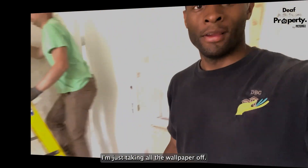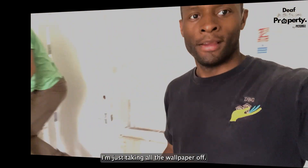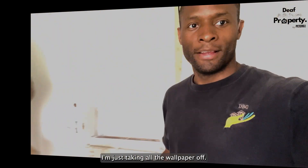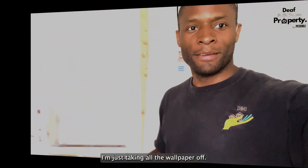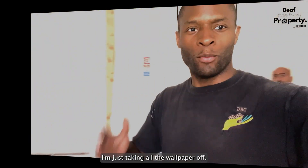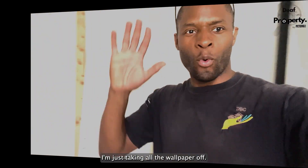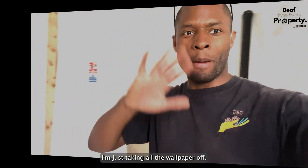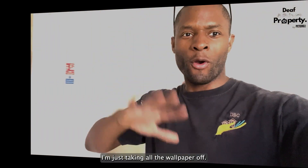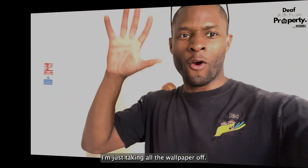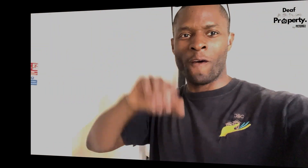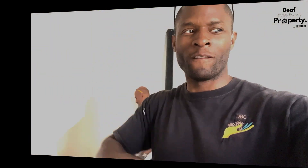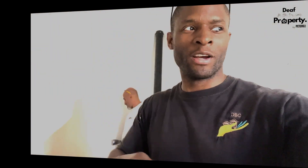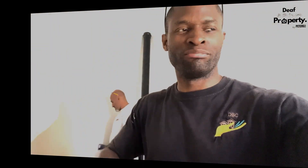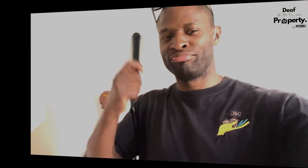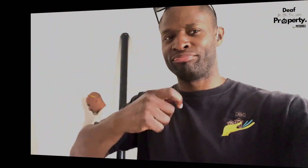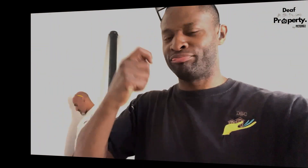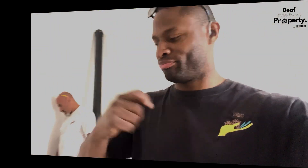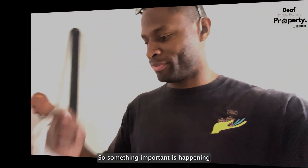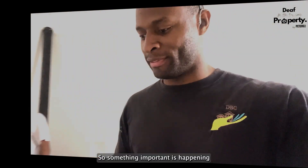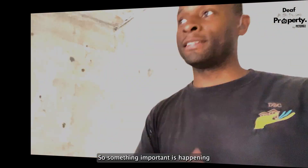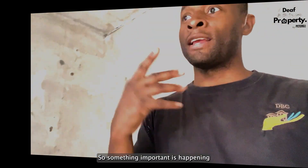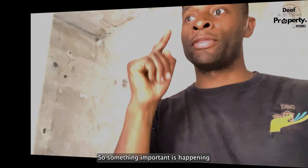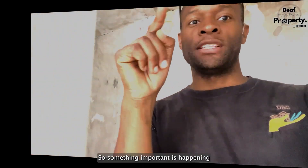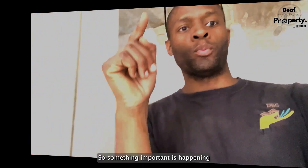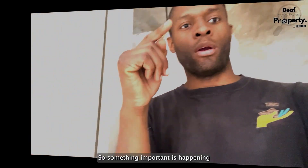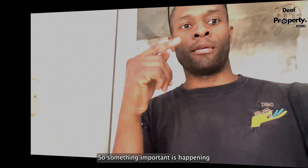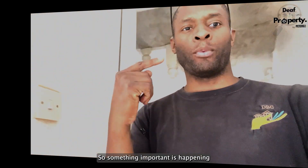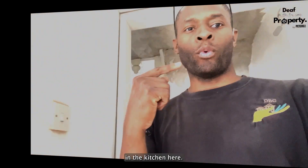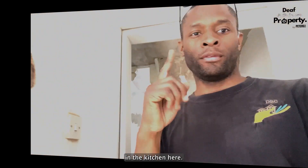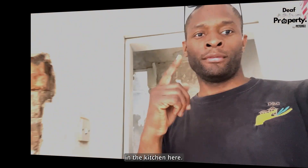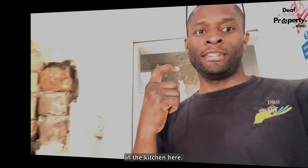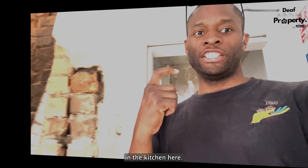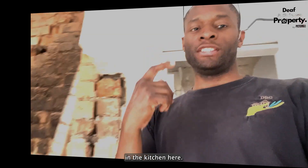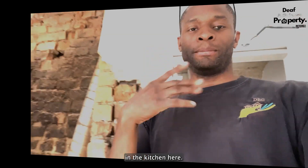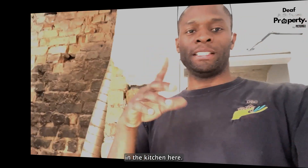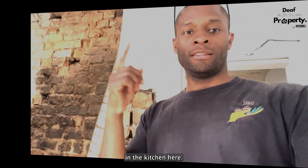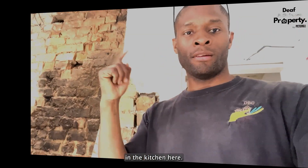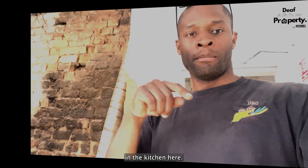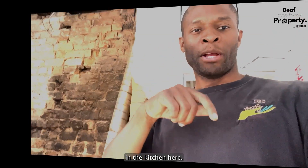Just taking all the wallpaper off. So something important is happening in the kitchen here.